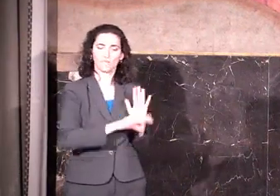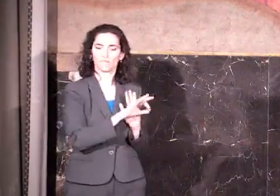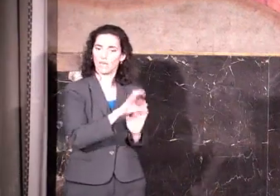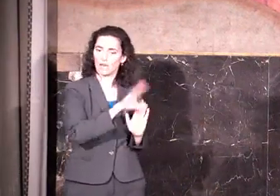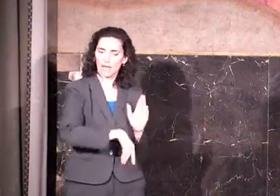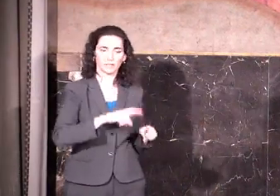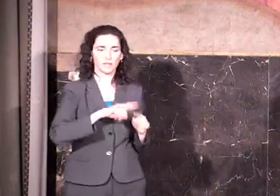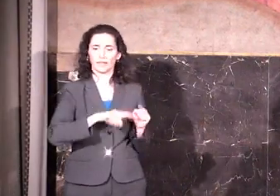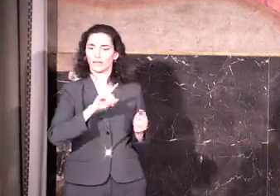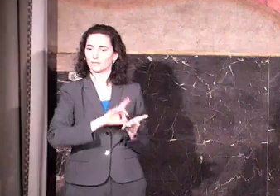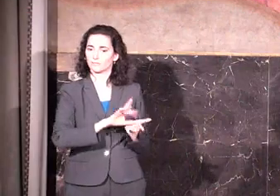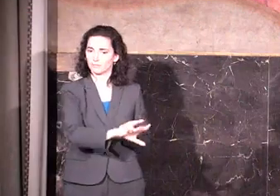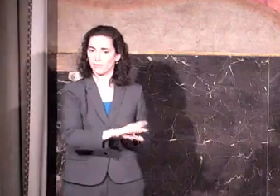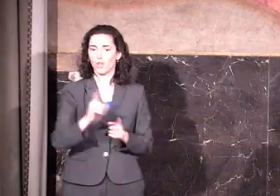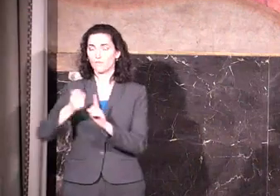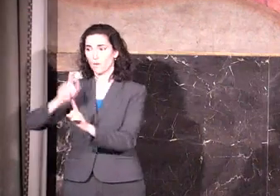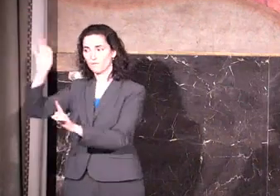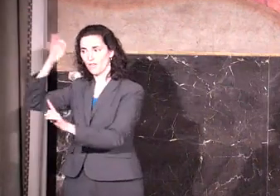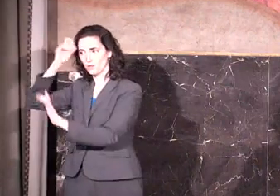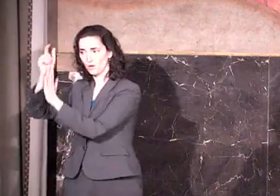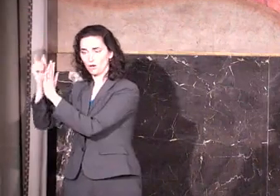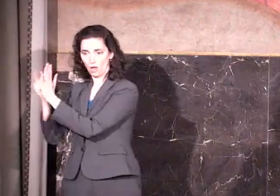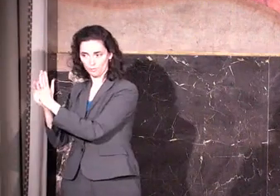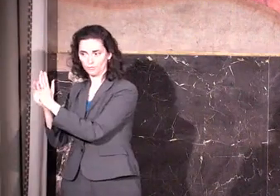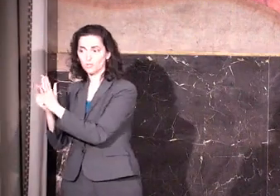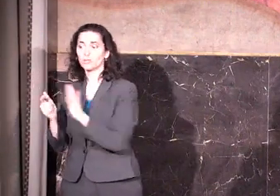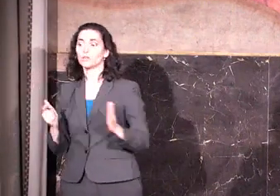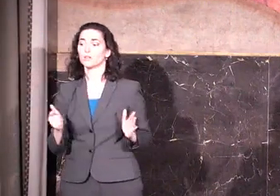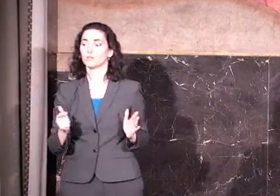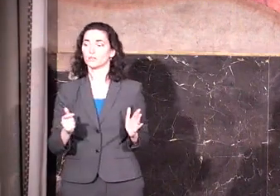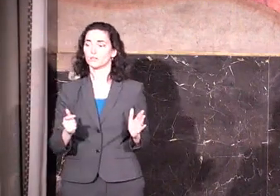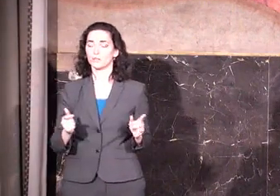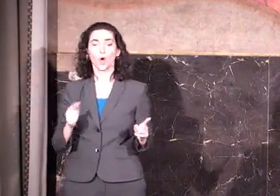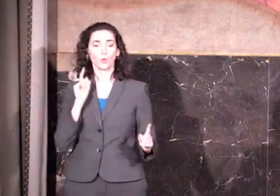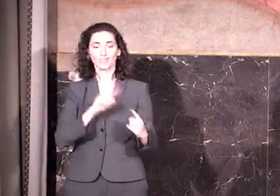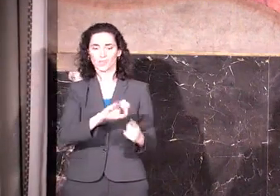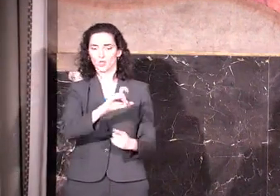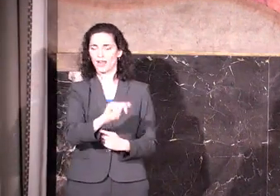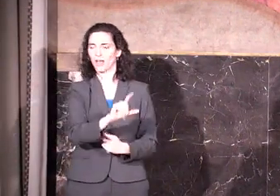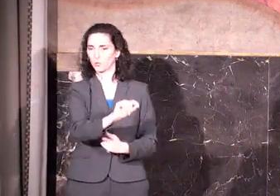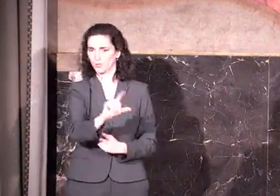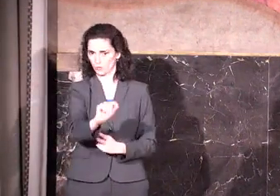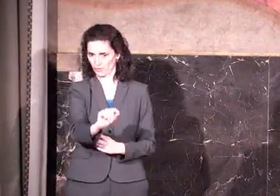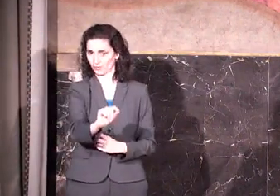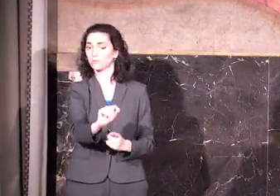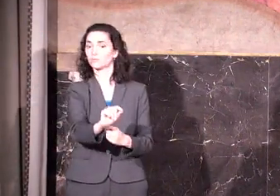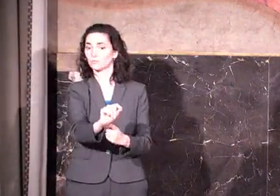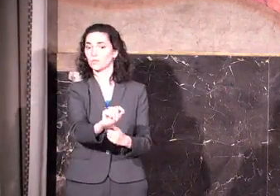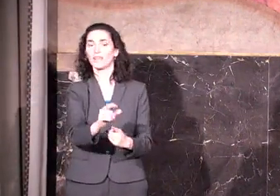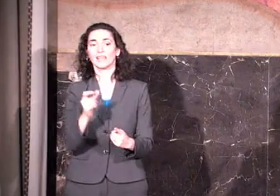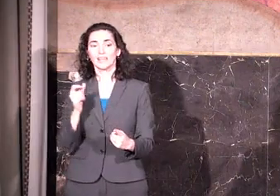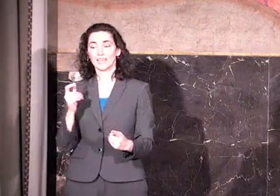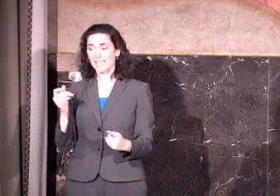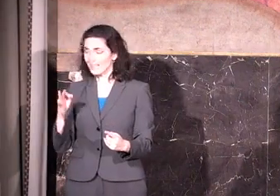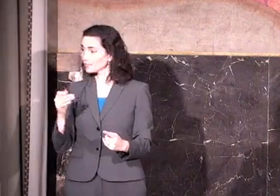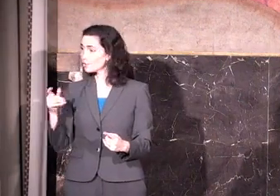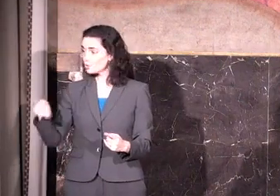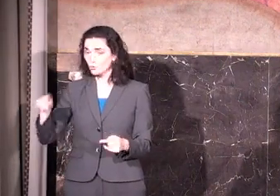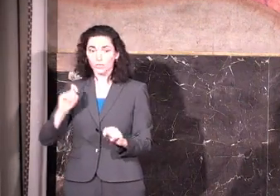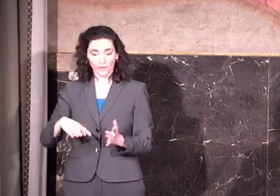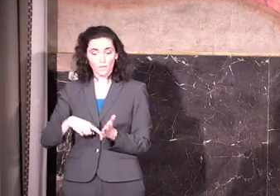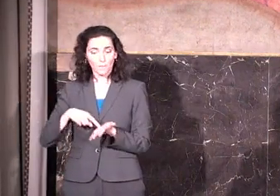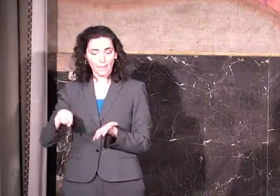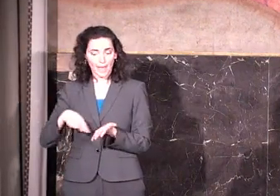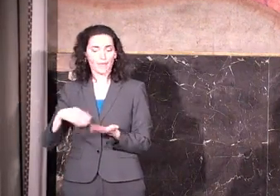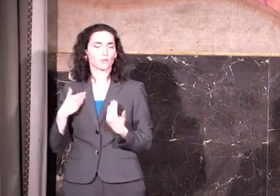for those individuals out there who can make their payments, they should continue to make their payments. So at this time, I'm going to